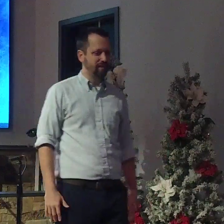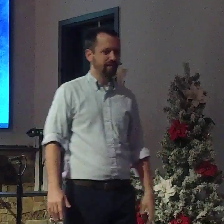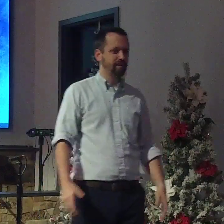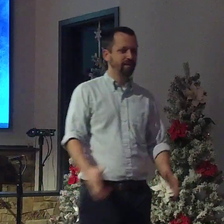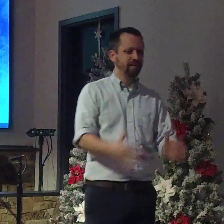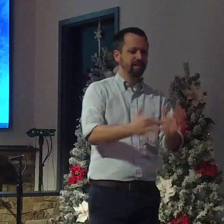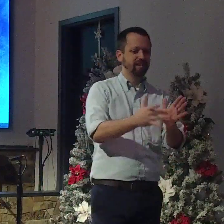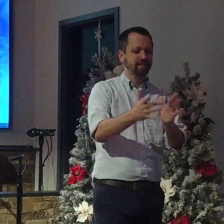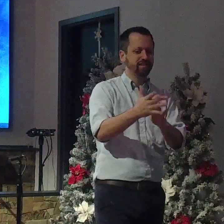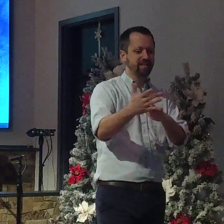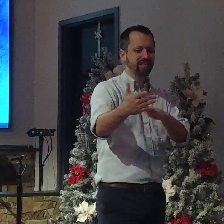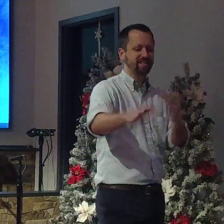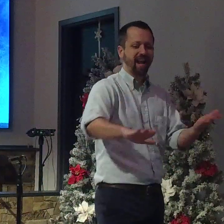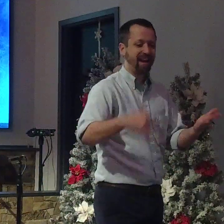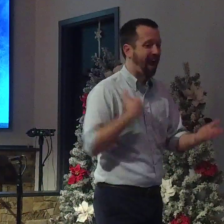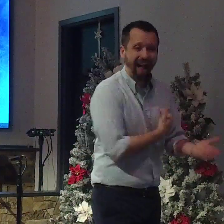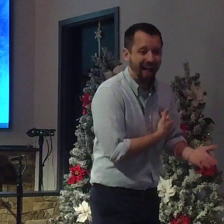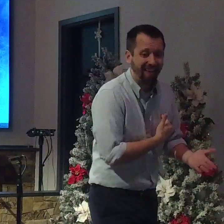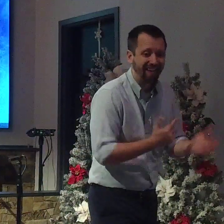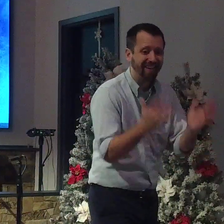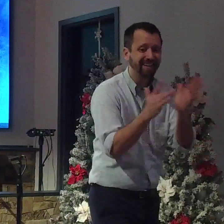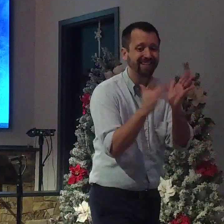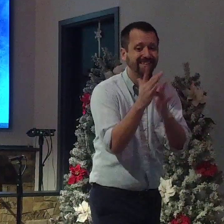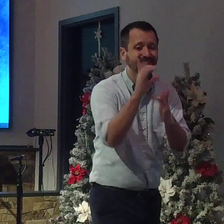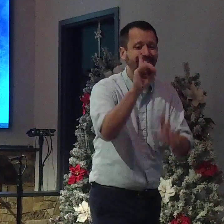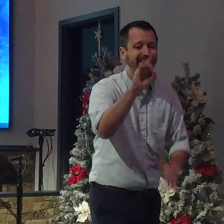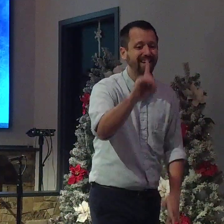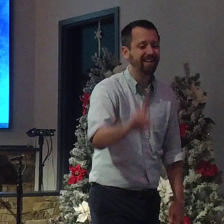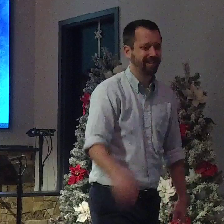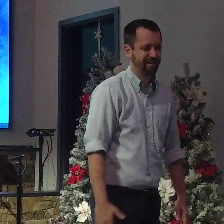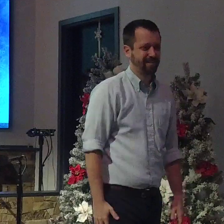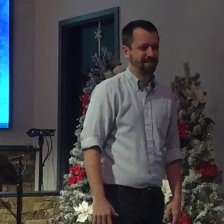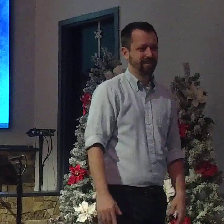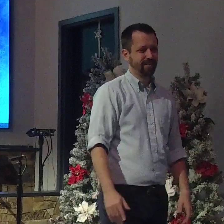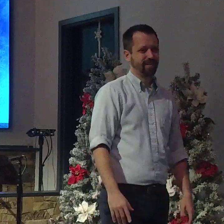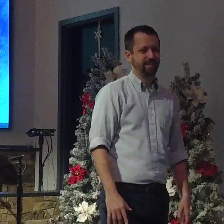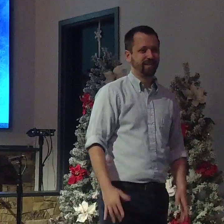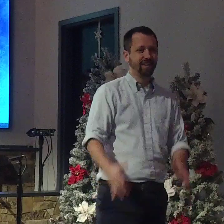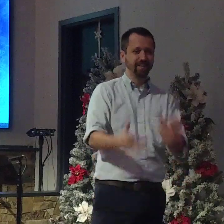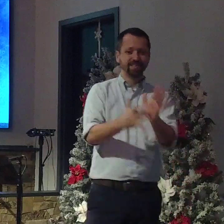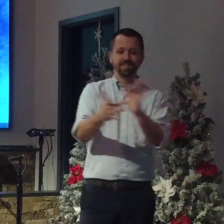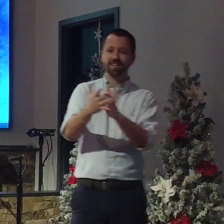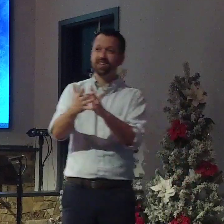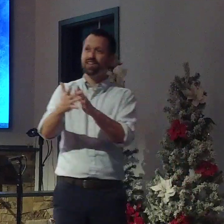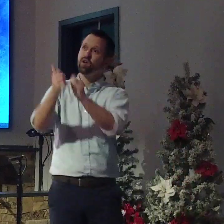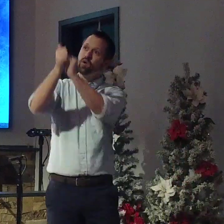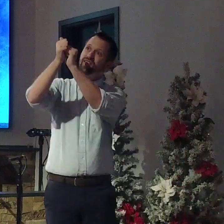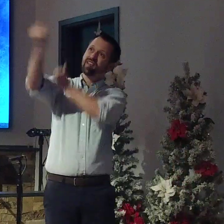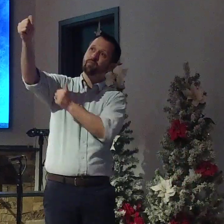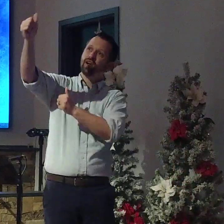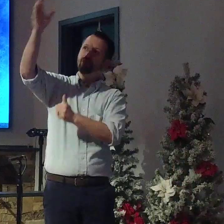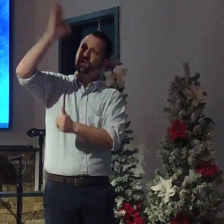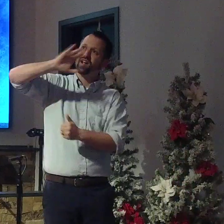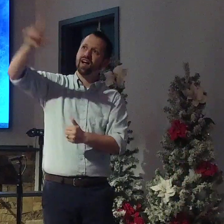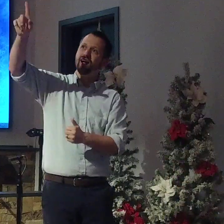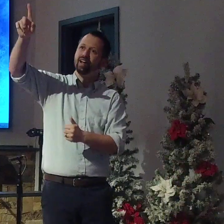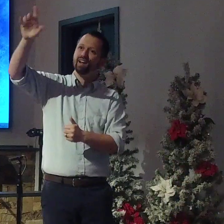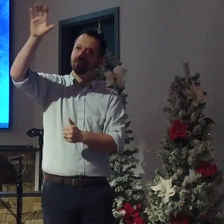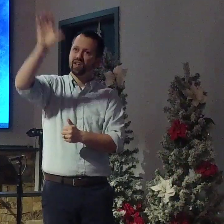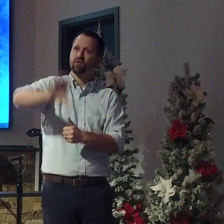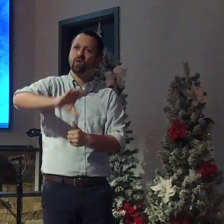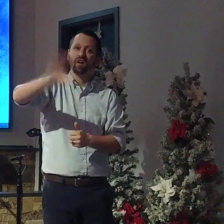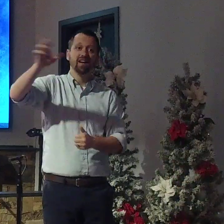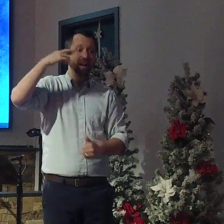2, the prophet of God said it this way. He says, but your sins or your iniquities have separated you from